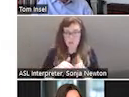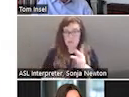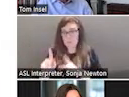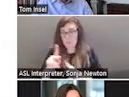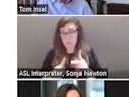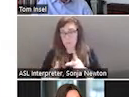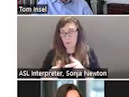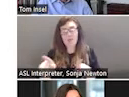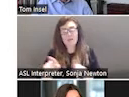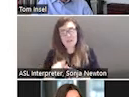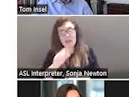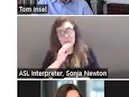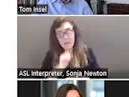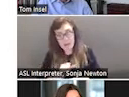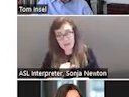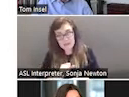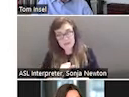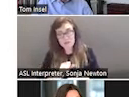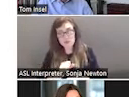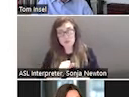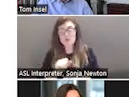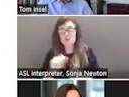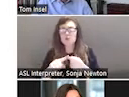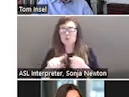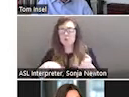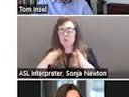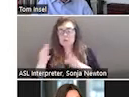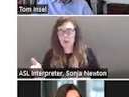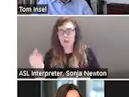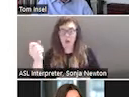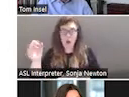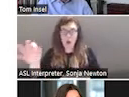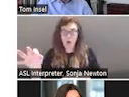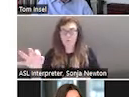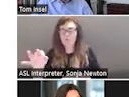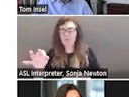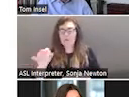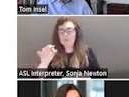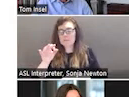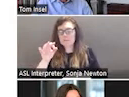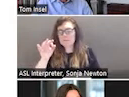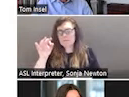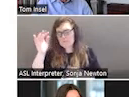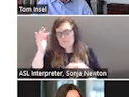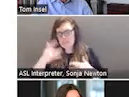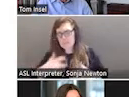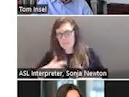the same age to deaths of despair, to overdoses and suicides. 10 times